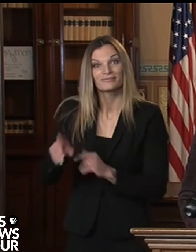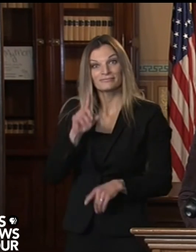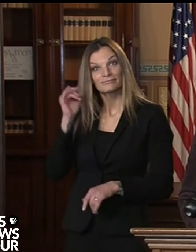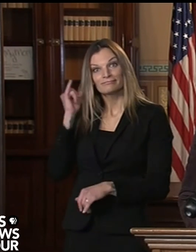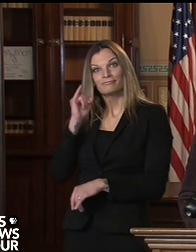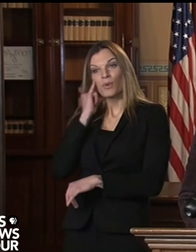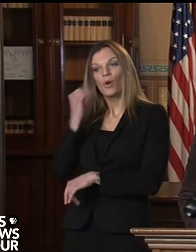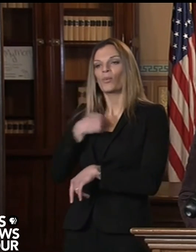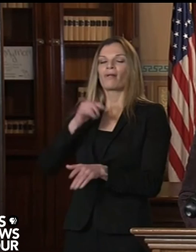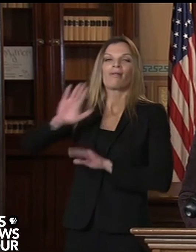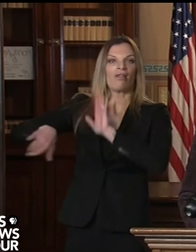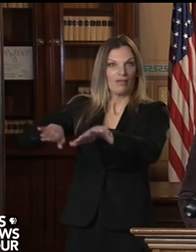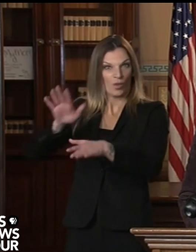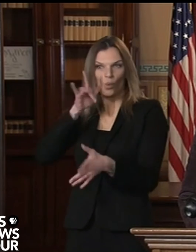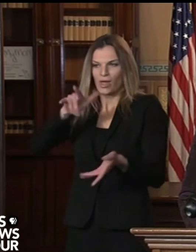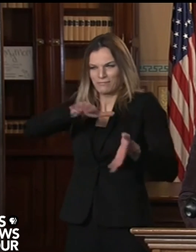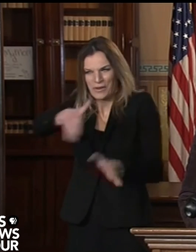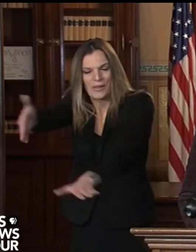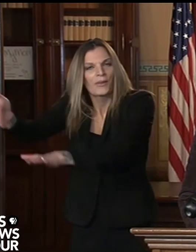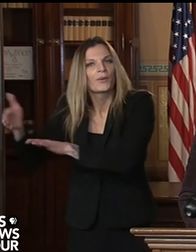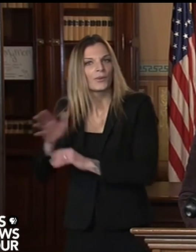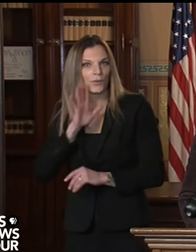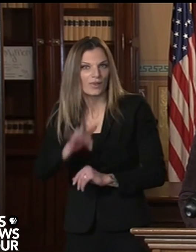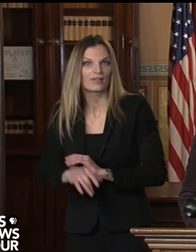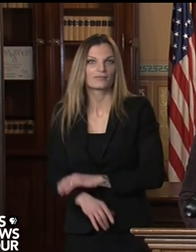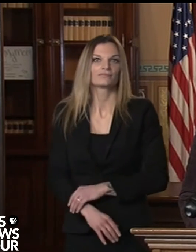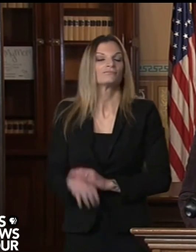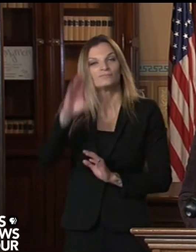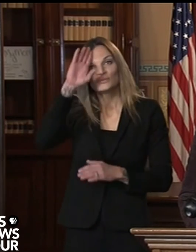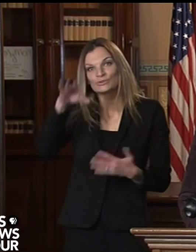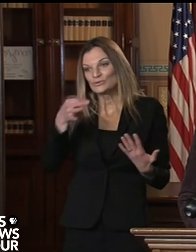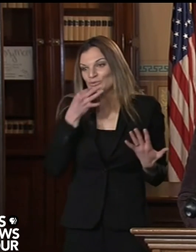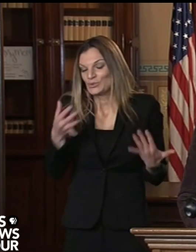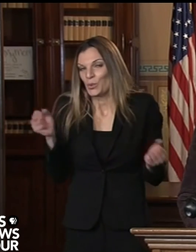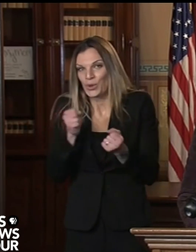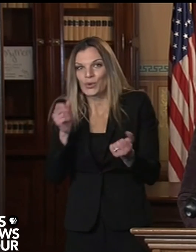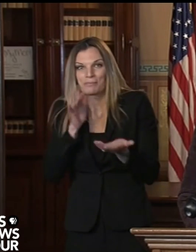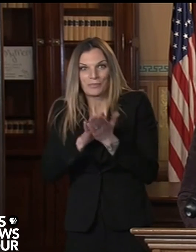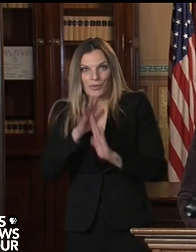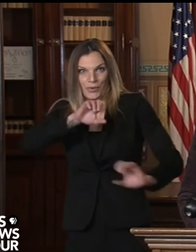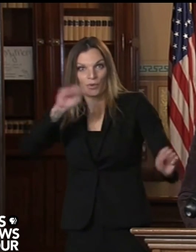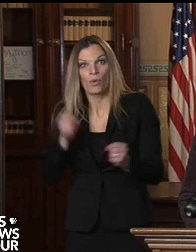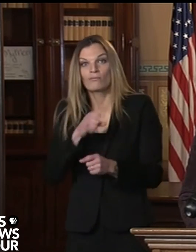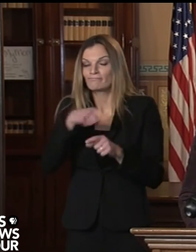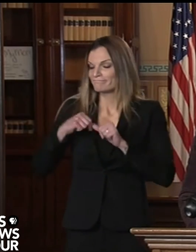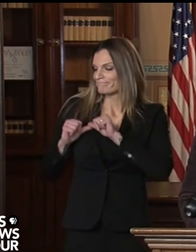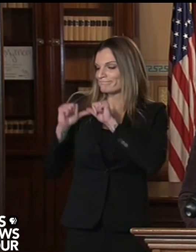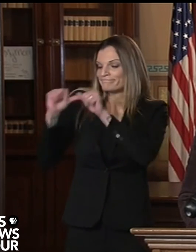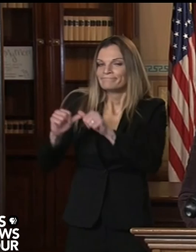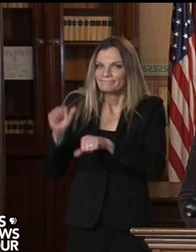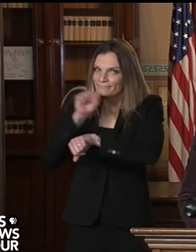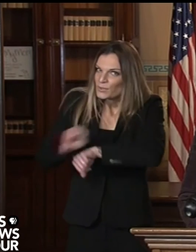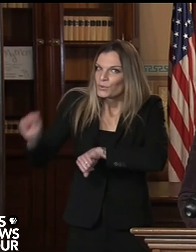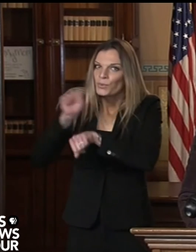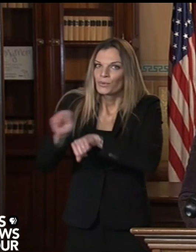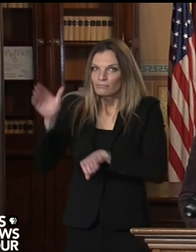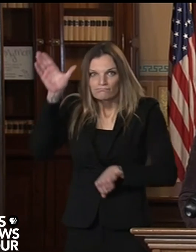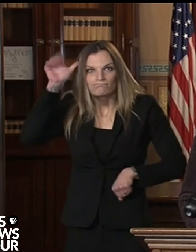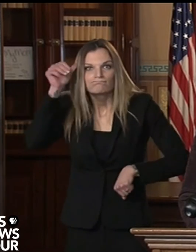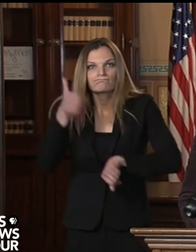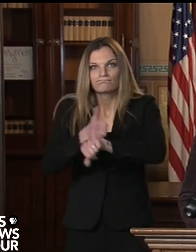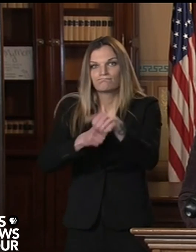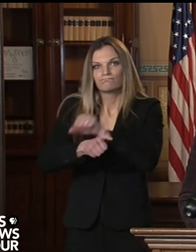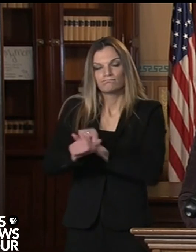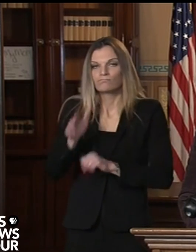And as we enter the colder months, the task force will continue to work 24/7 to protect